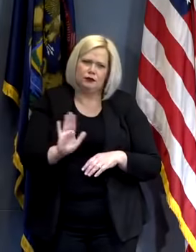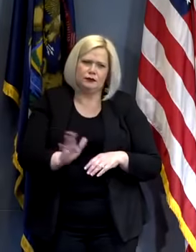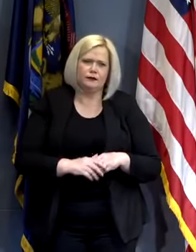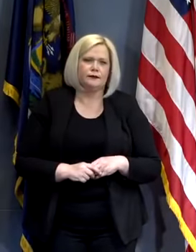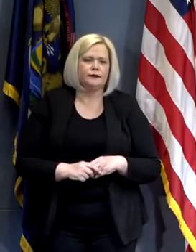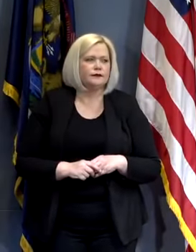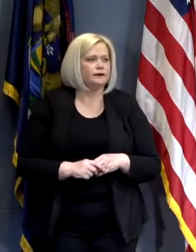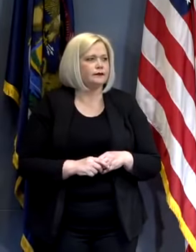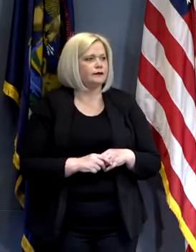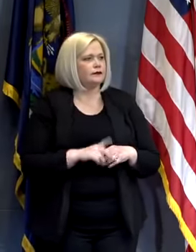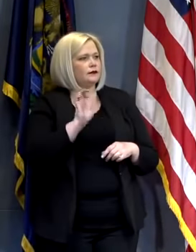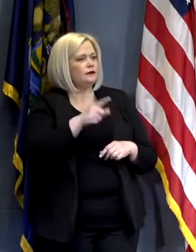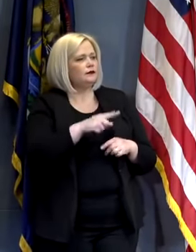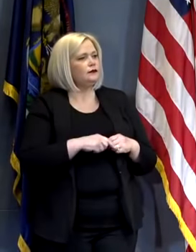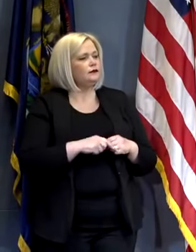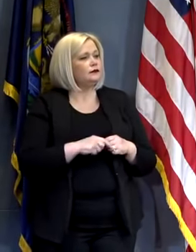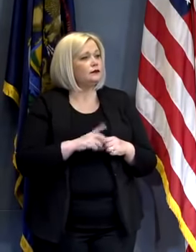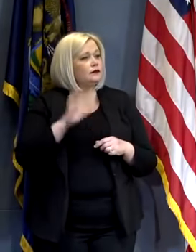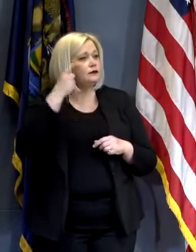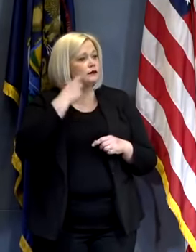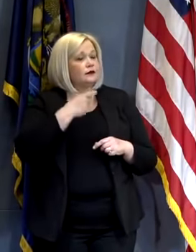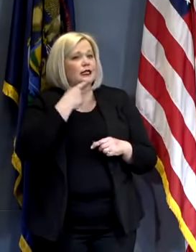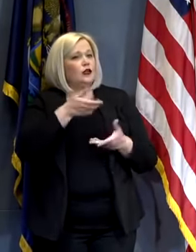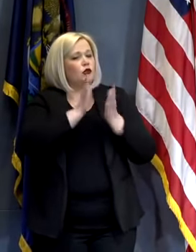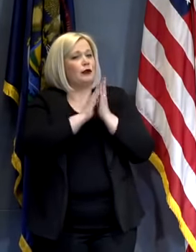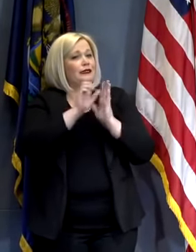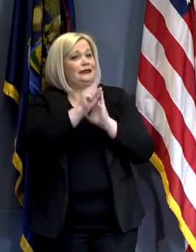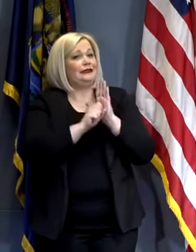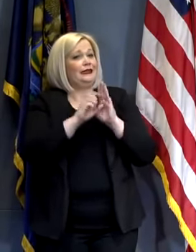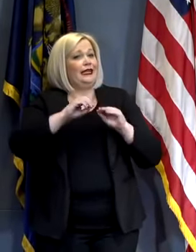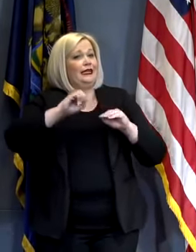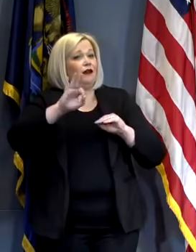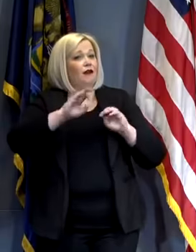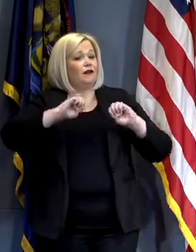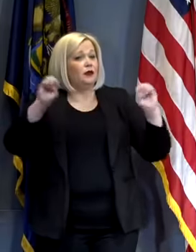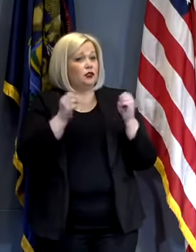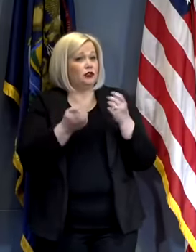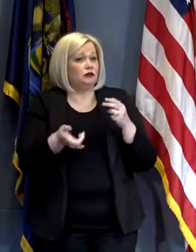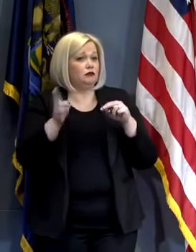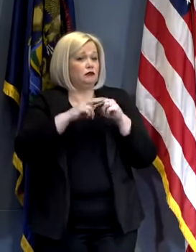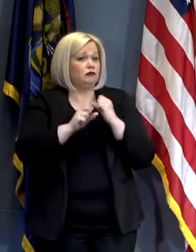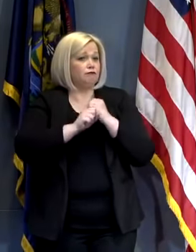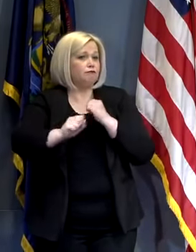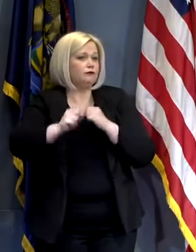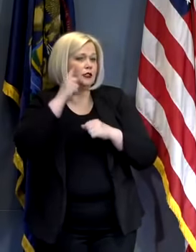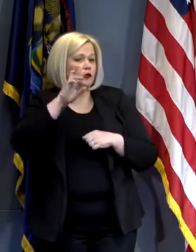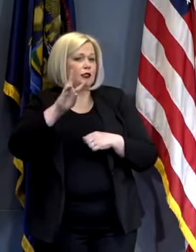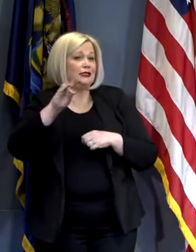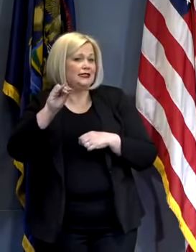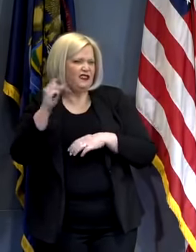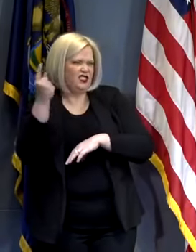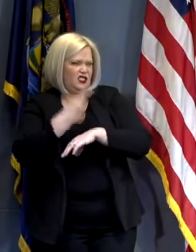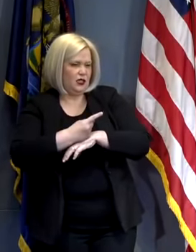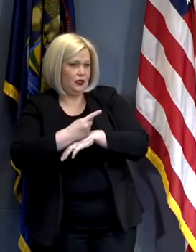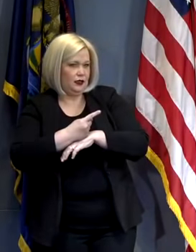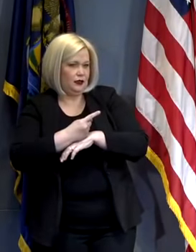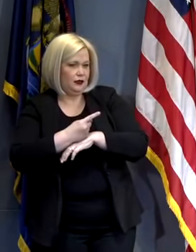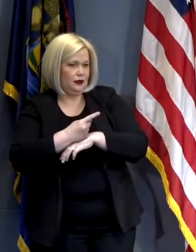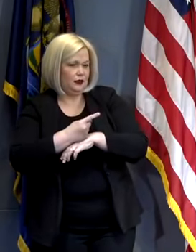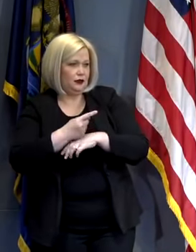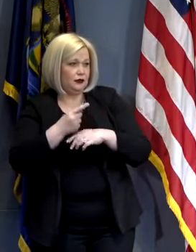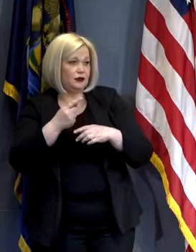Governor, you initially requested the state of emergency be extended an additional 70 days. That state of